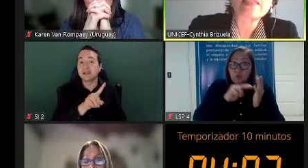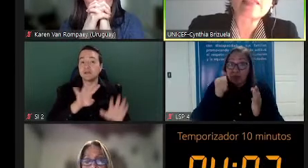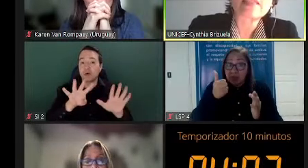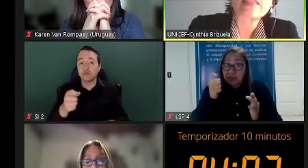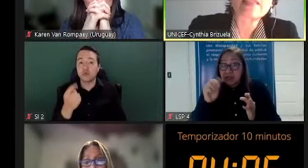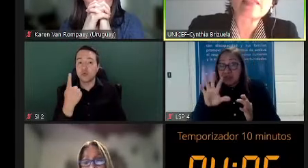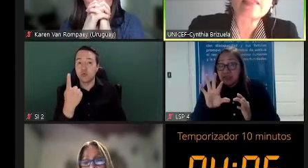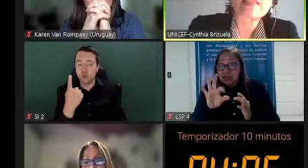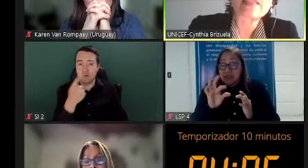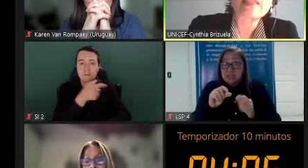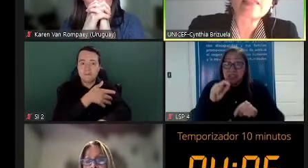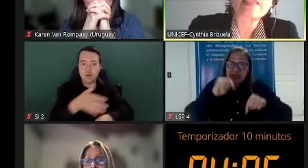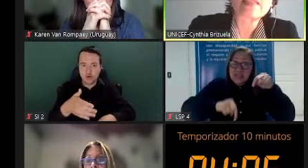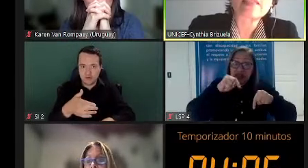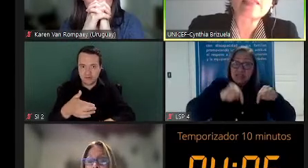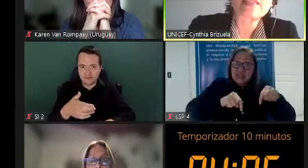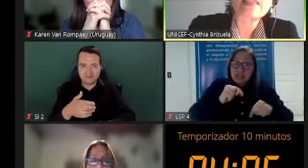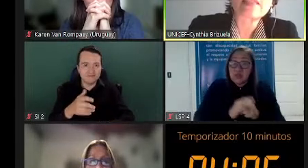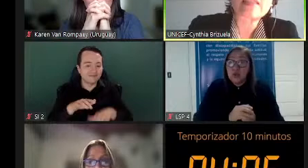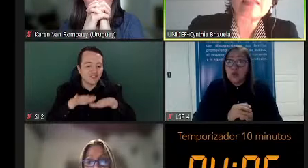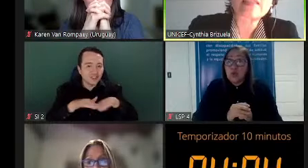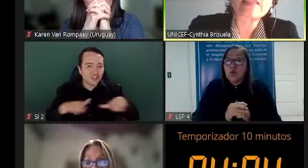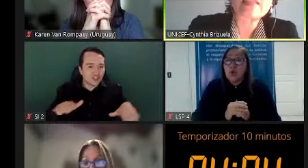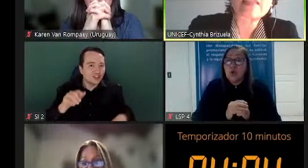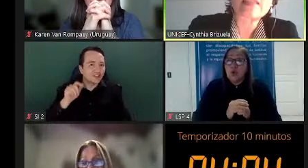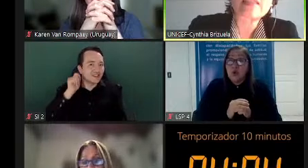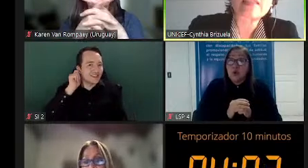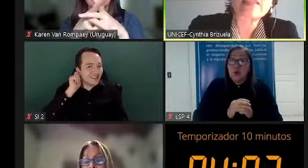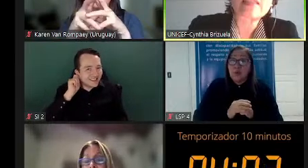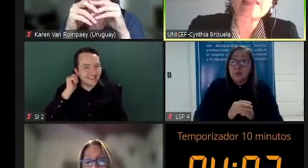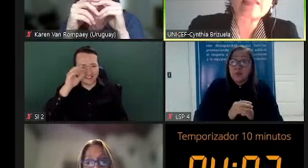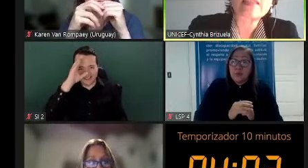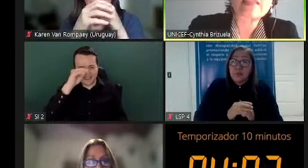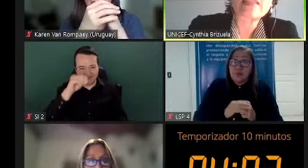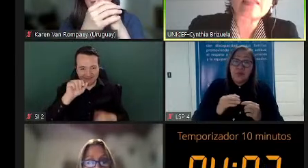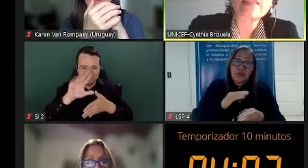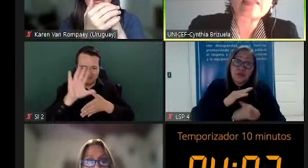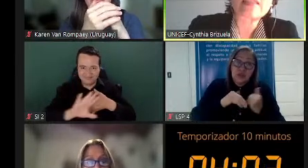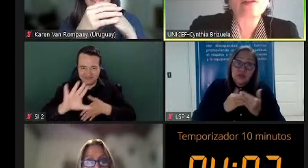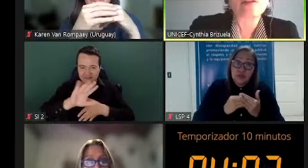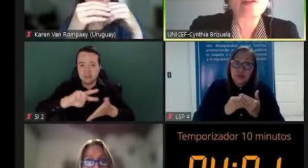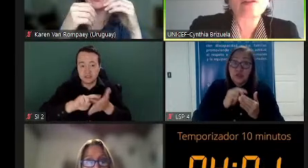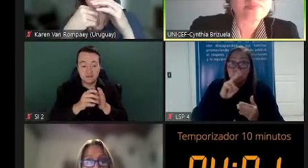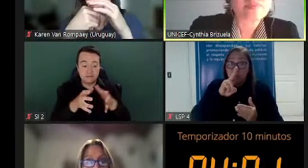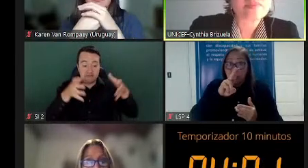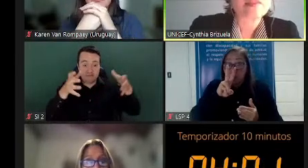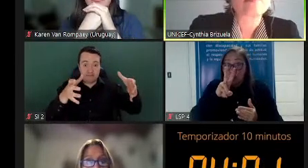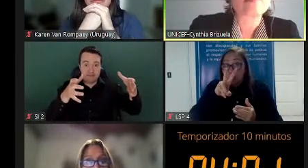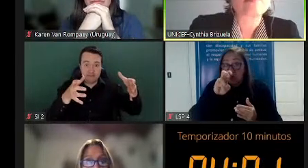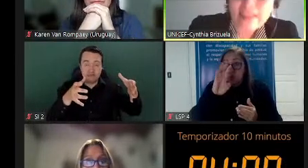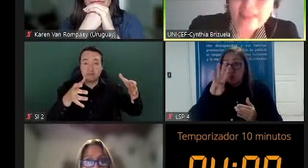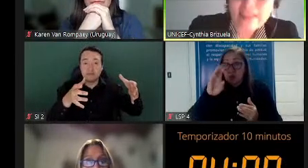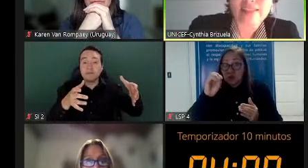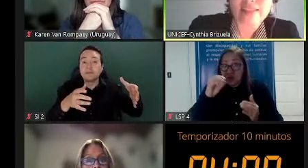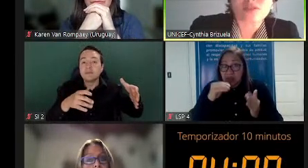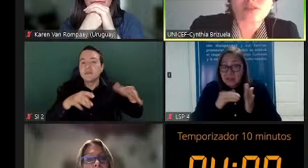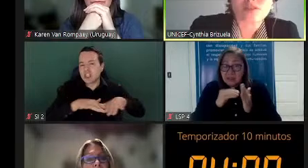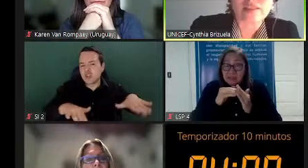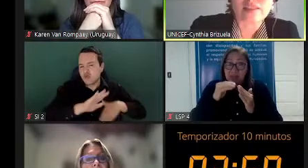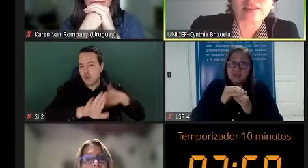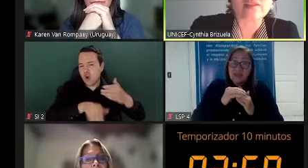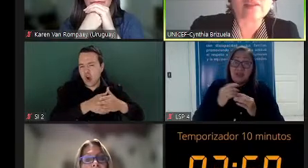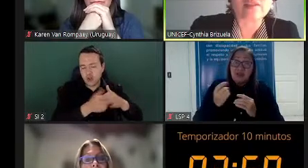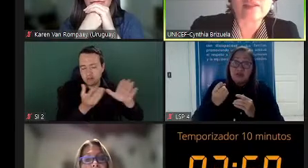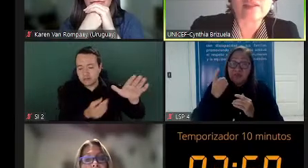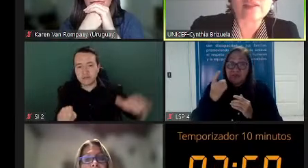that there are 19.1 million children with disability in the region they represent 10 percent of